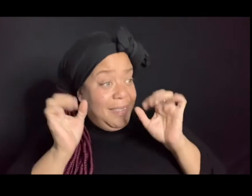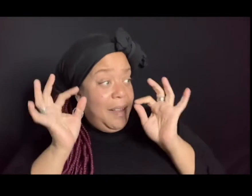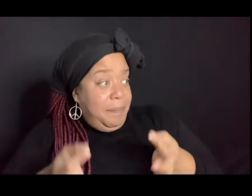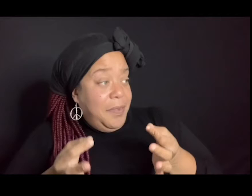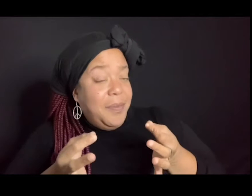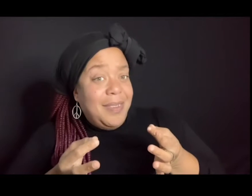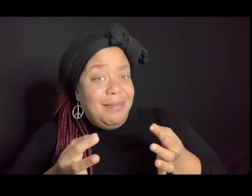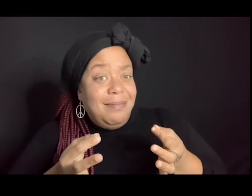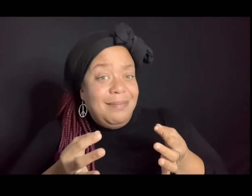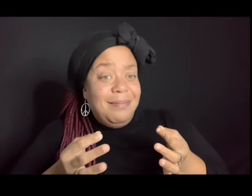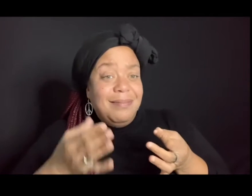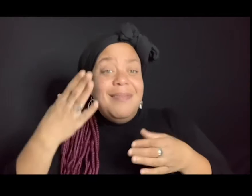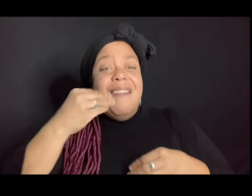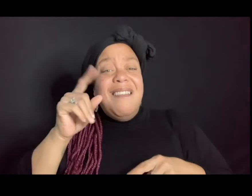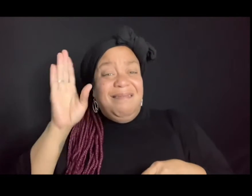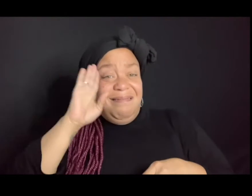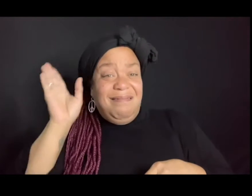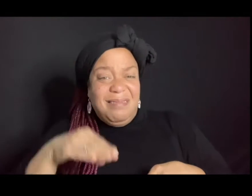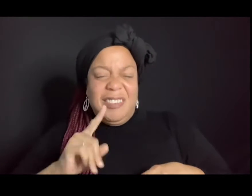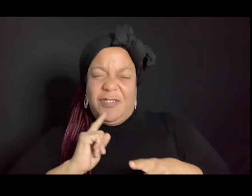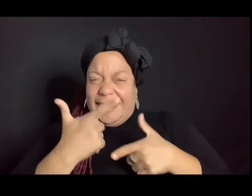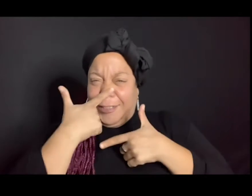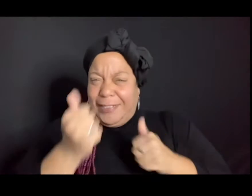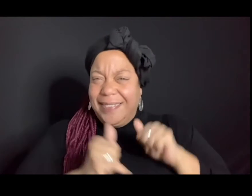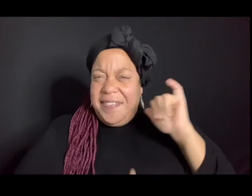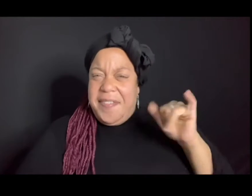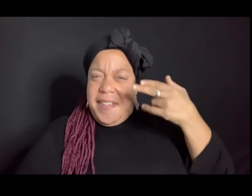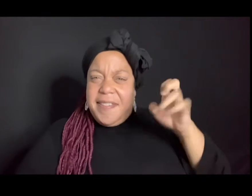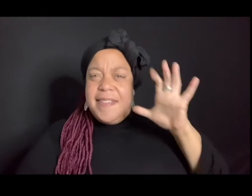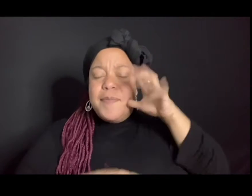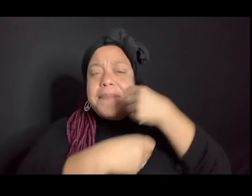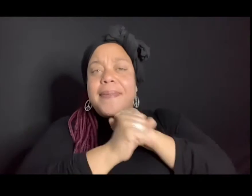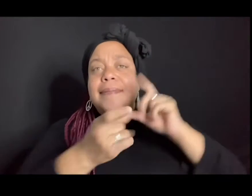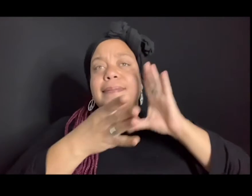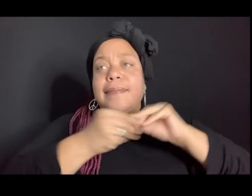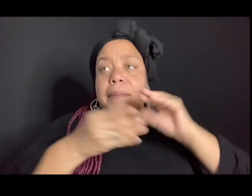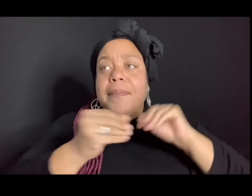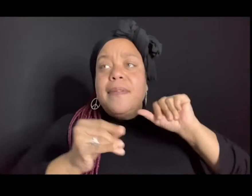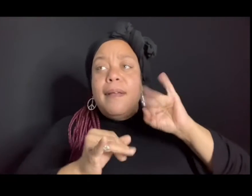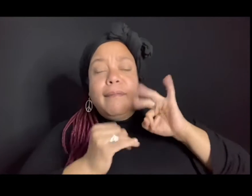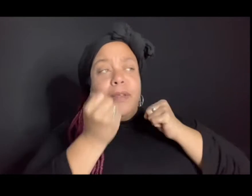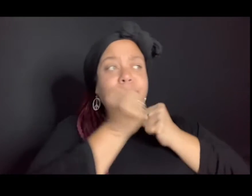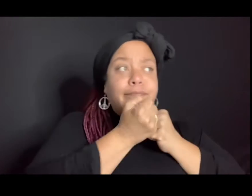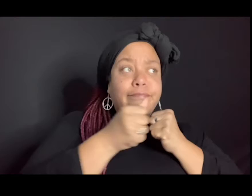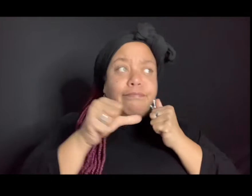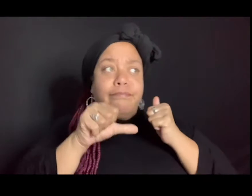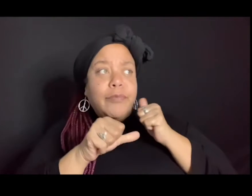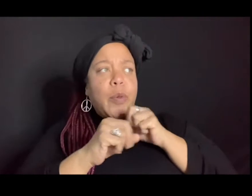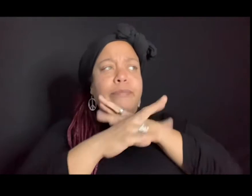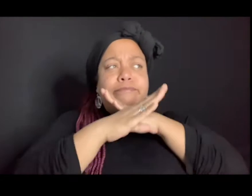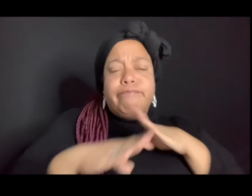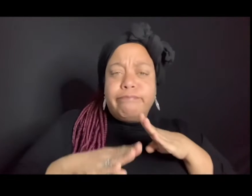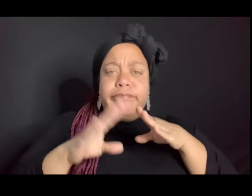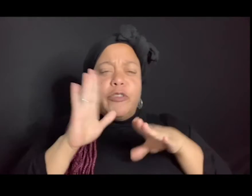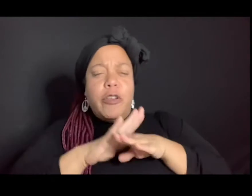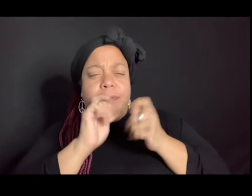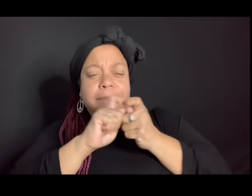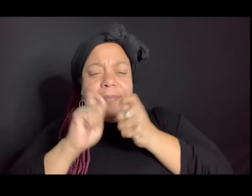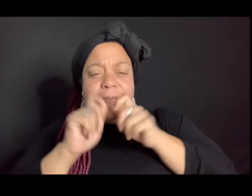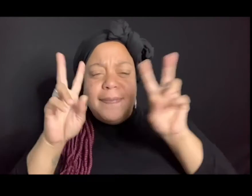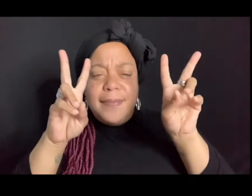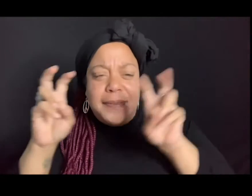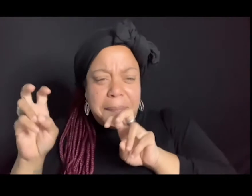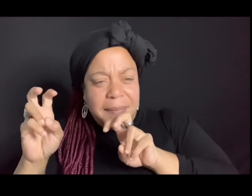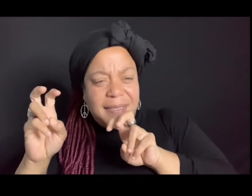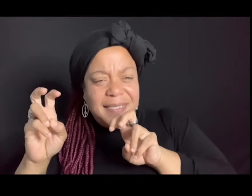purposes. Absolutely. And, it's interesting. He'll make a statement of dissent around certain topics and will be